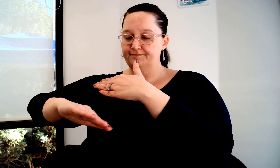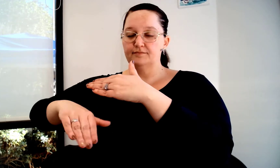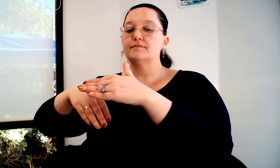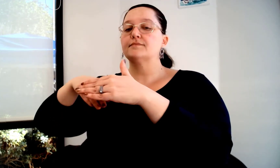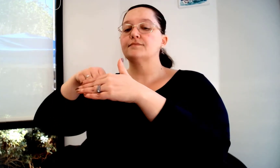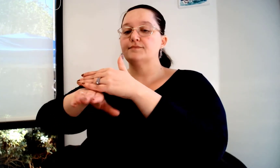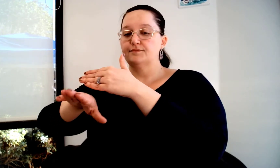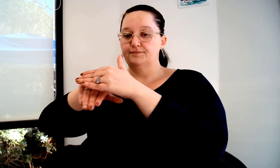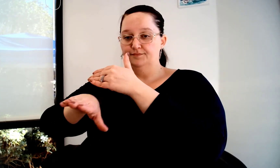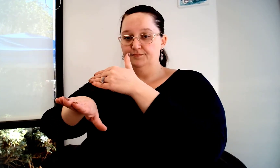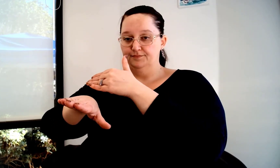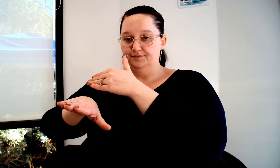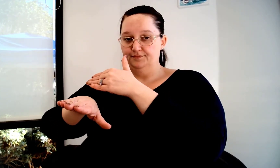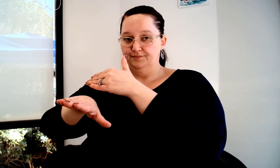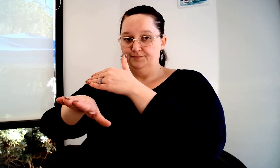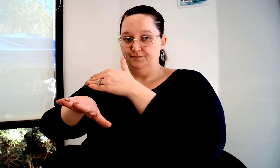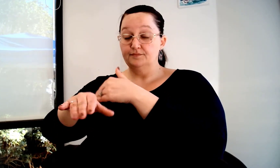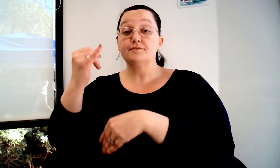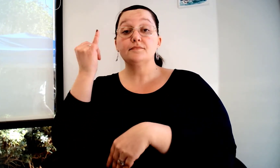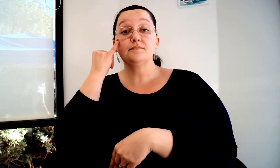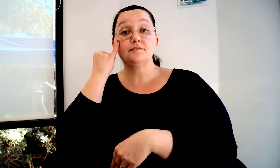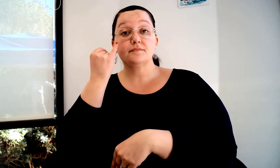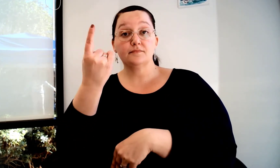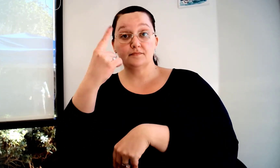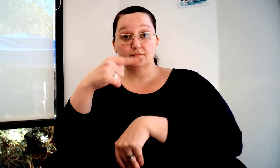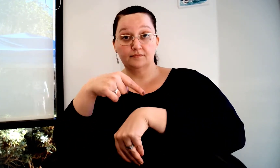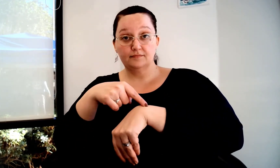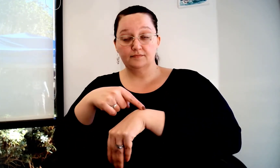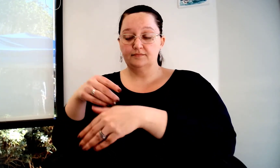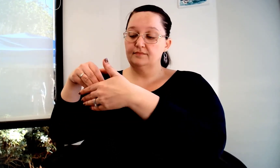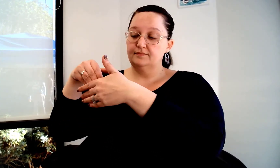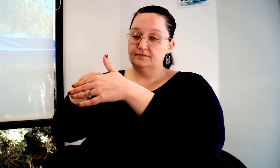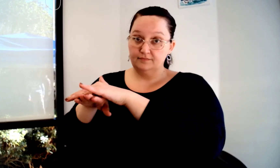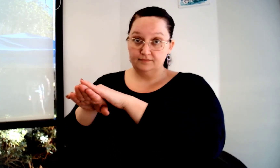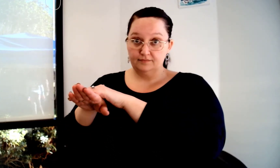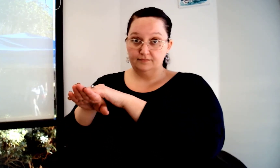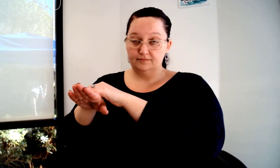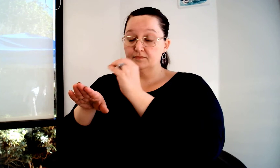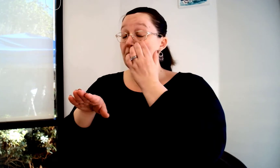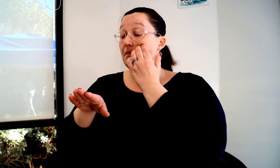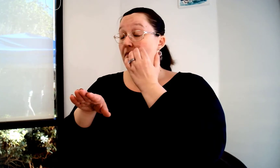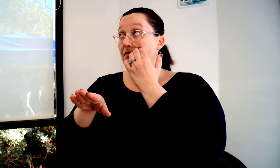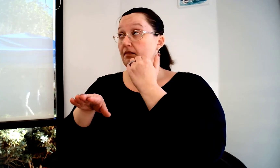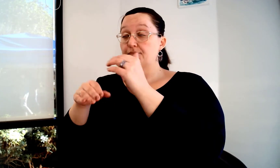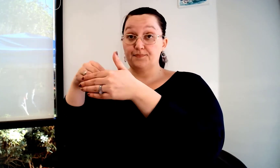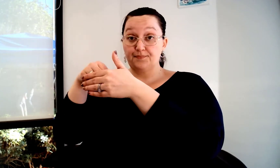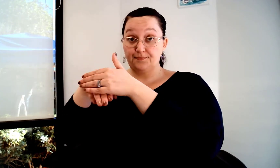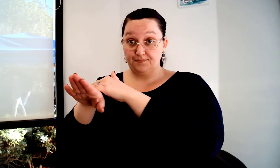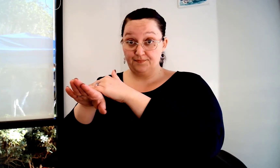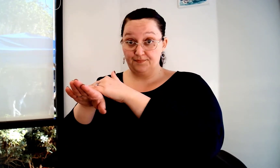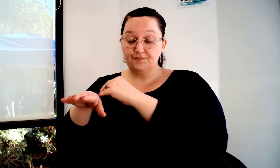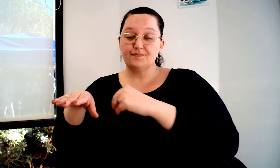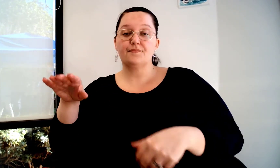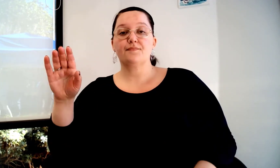Don't do it sideways. Make sure your fingertips are pointing forward. If you do the sign once, this is the